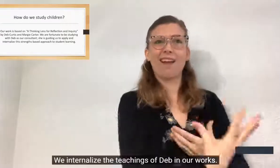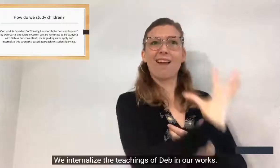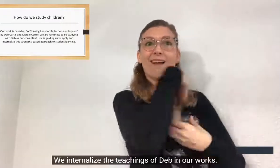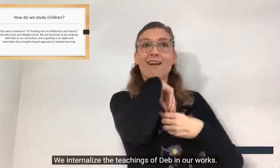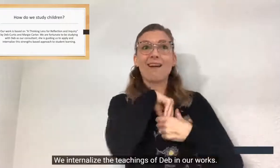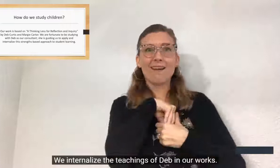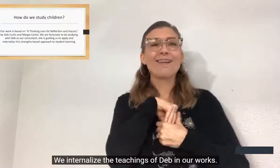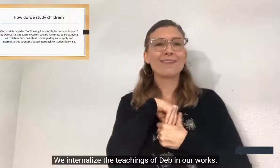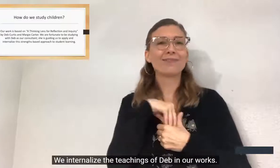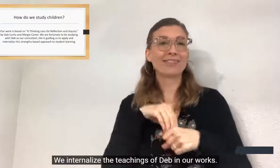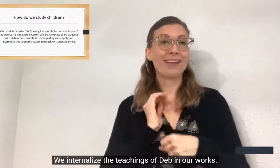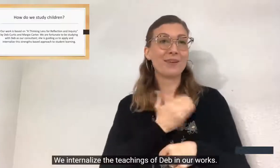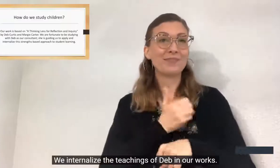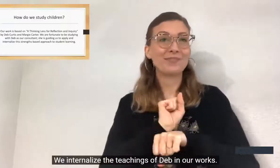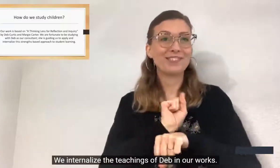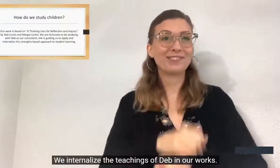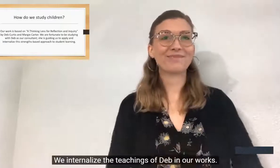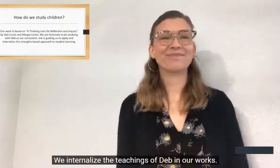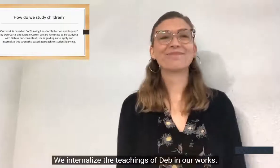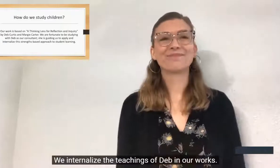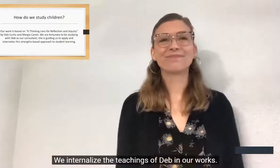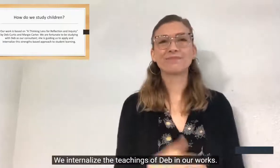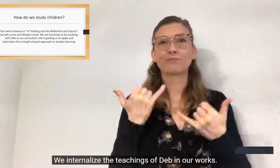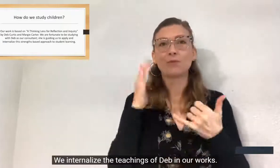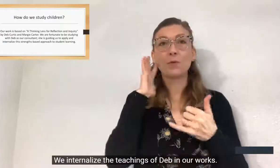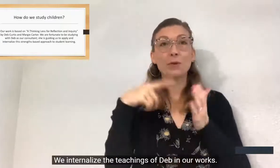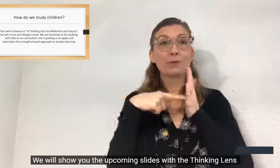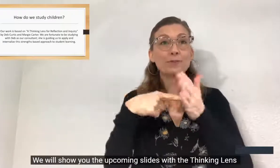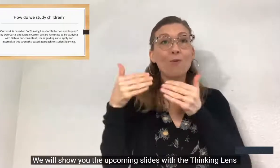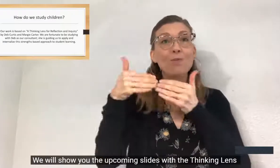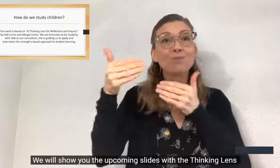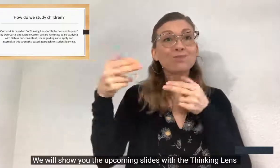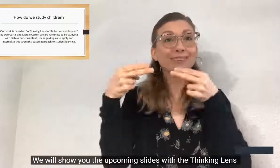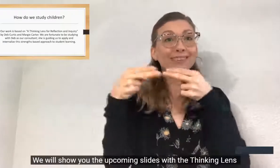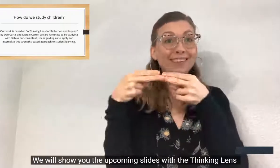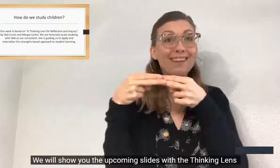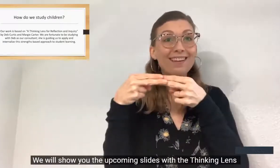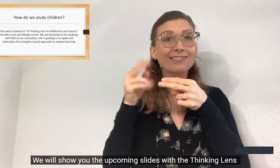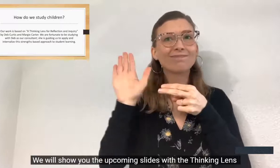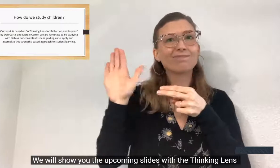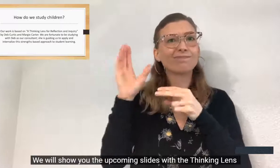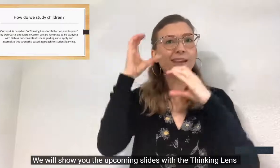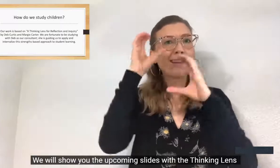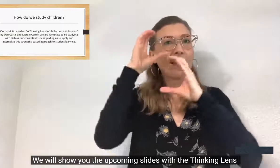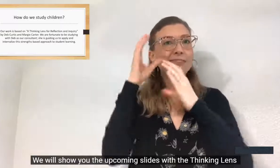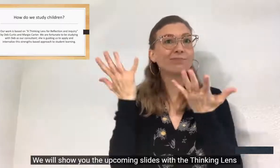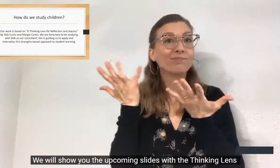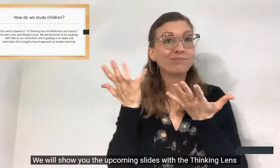Identify those things. And so that's what we've internalized from Deb into our teaching. I'll show you some